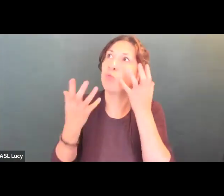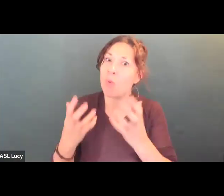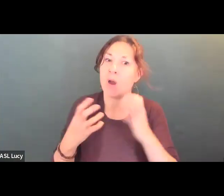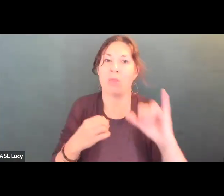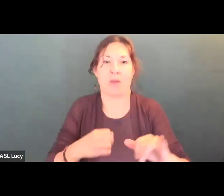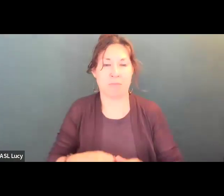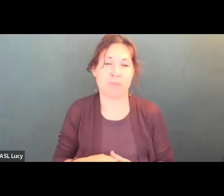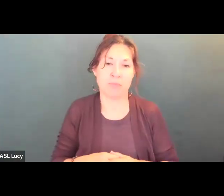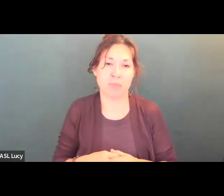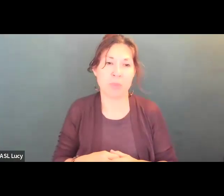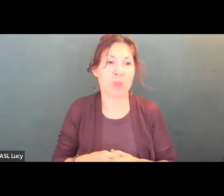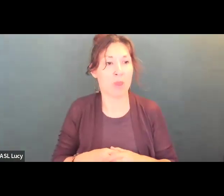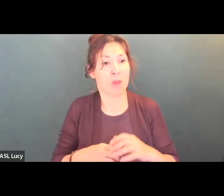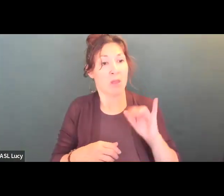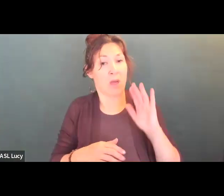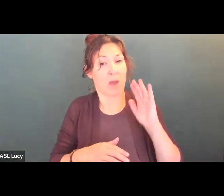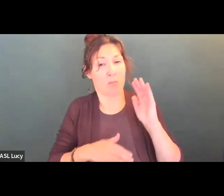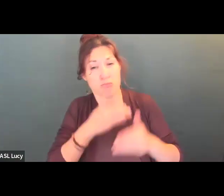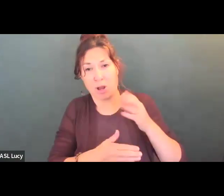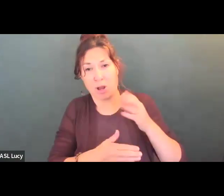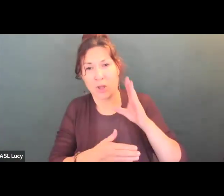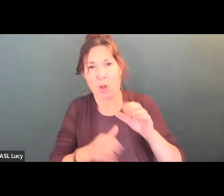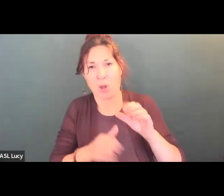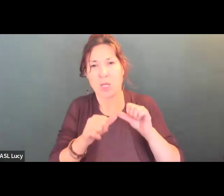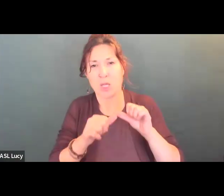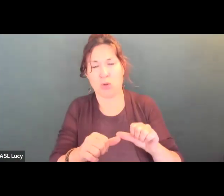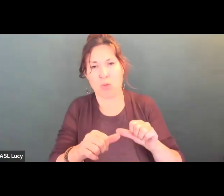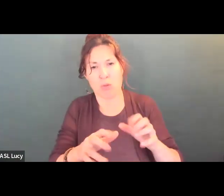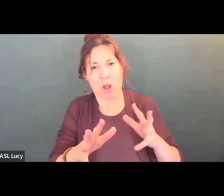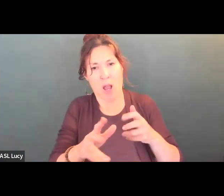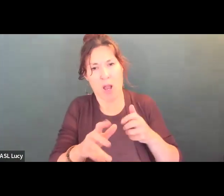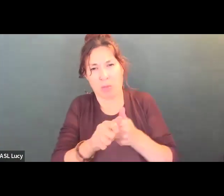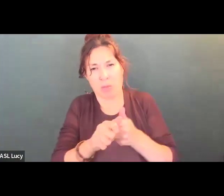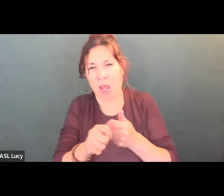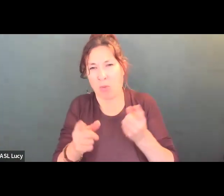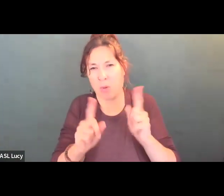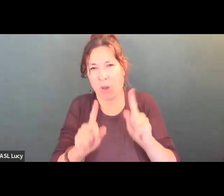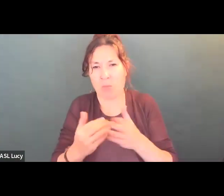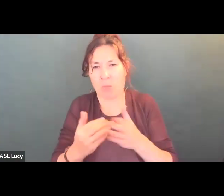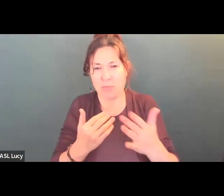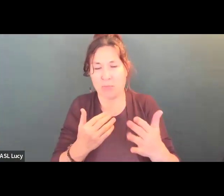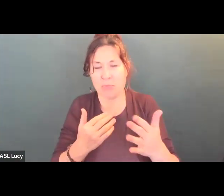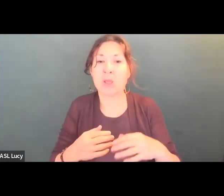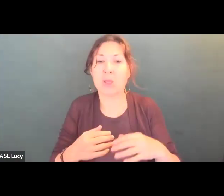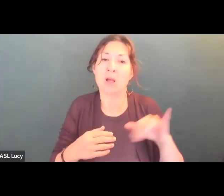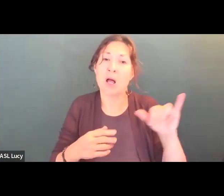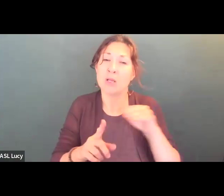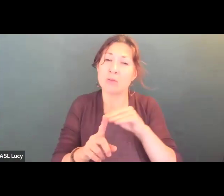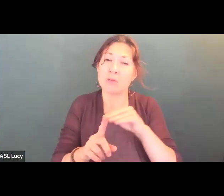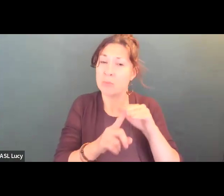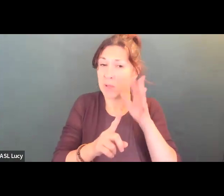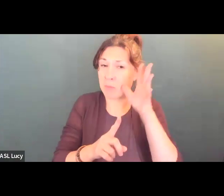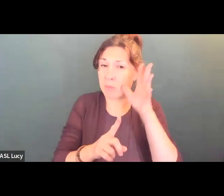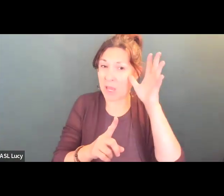continue to update you on the progress in meetings to follow. I also want to take the opportunity to just remind parents who are listening, if you haven't